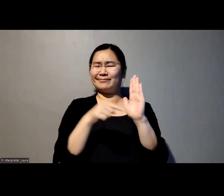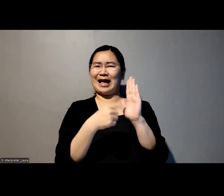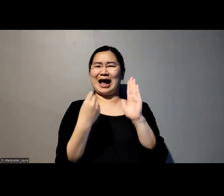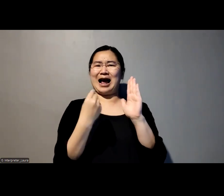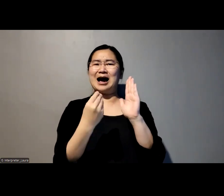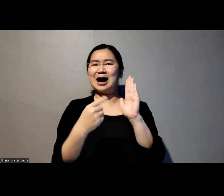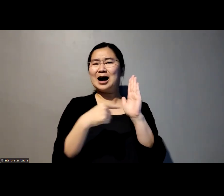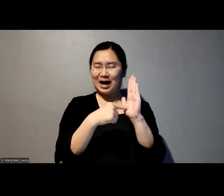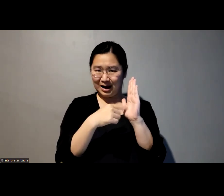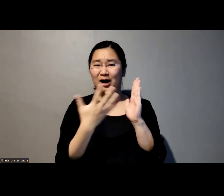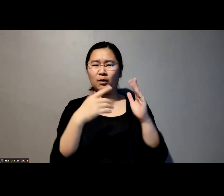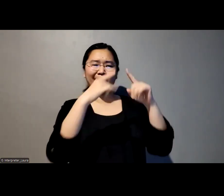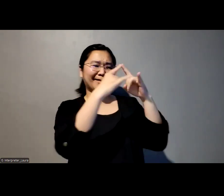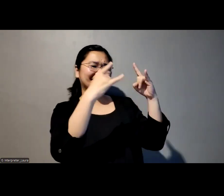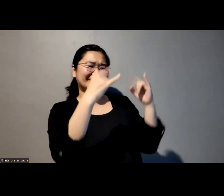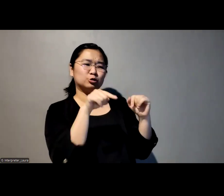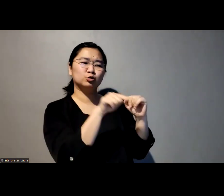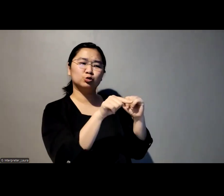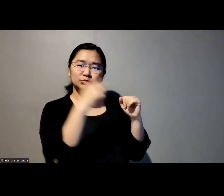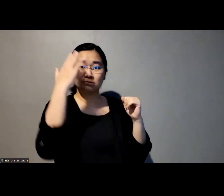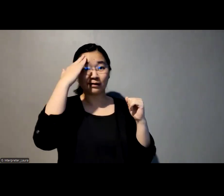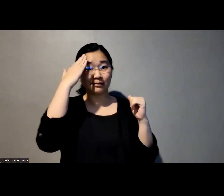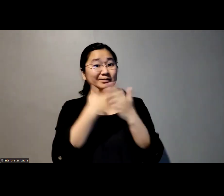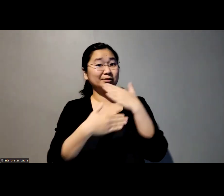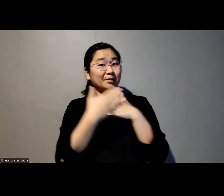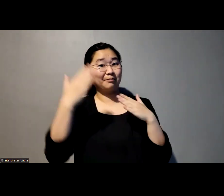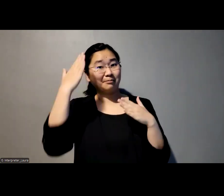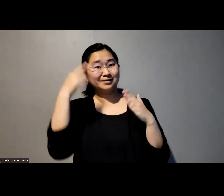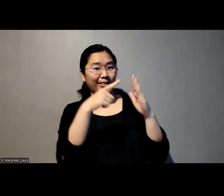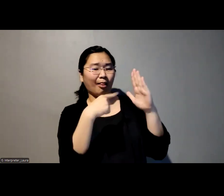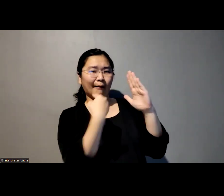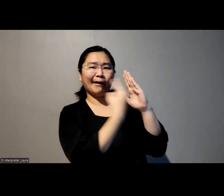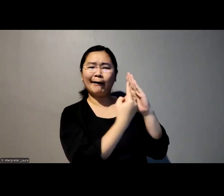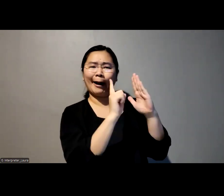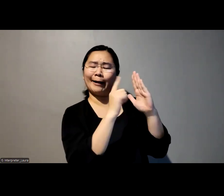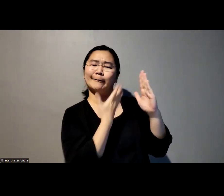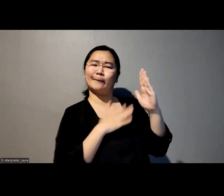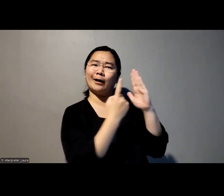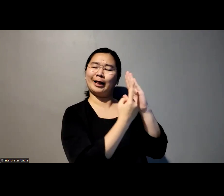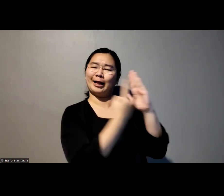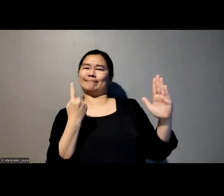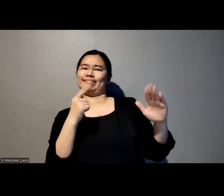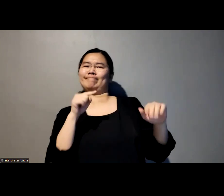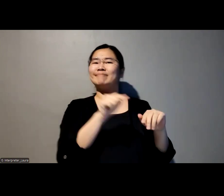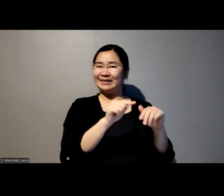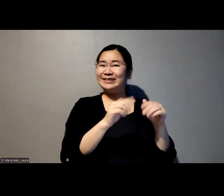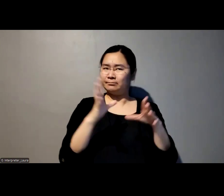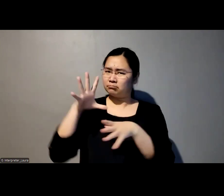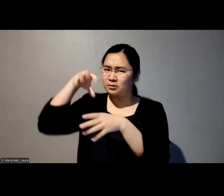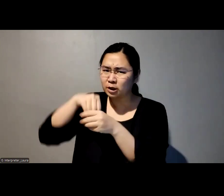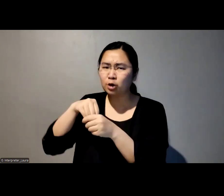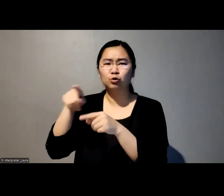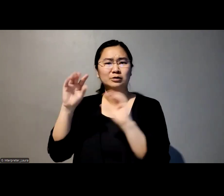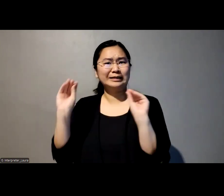today's moderator. My name is Amba Salelkar, and I work with the International Disability Alliance as the Senior